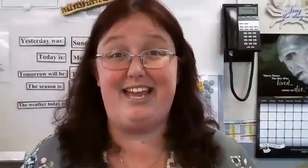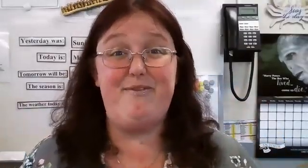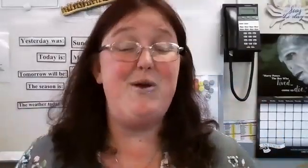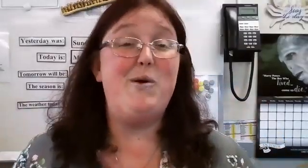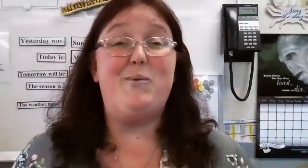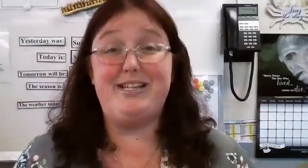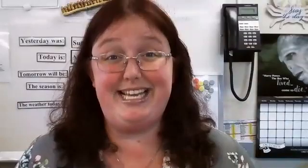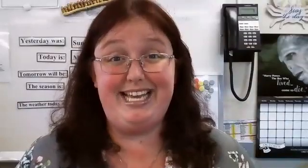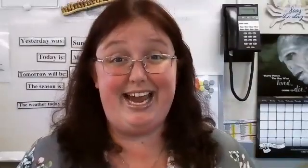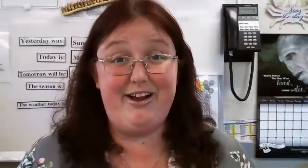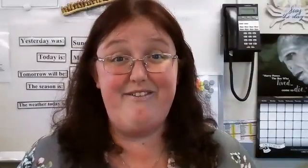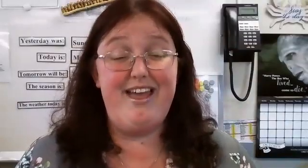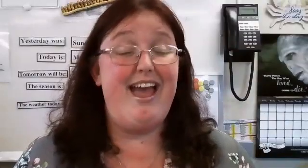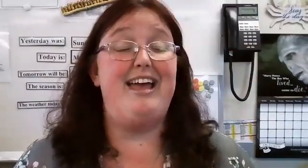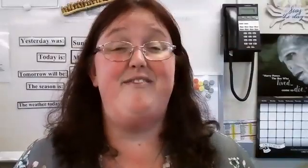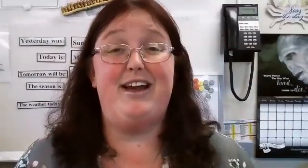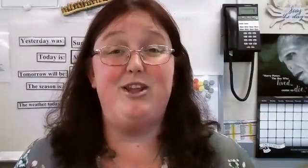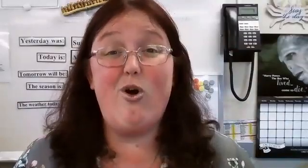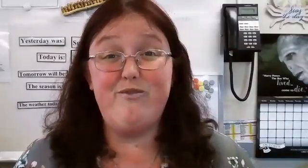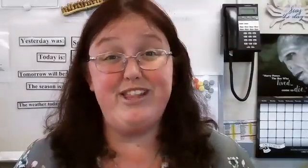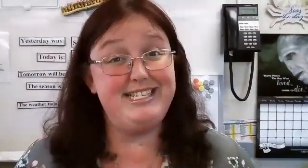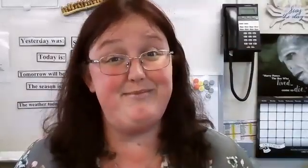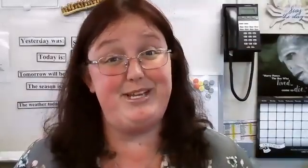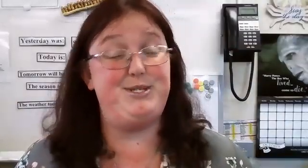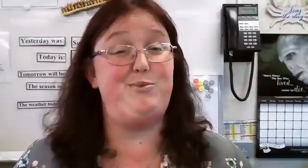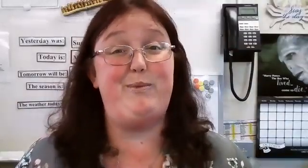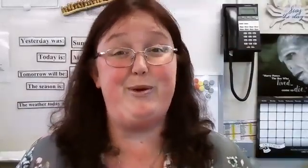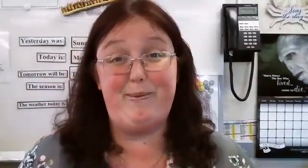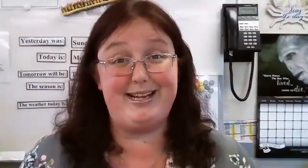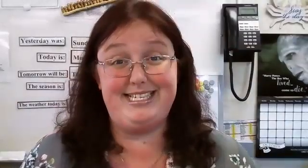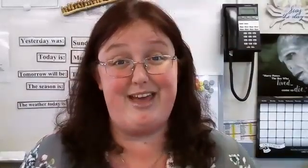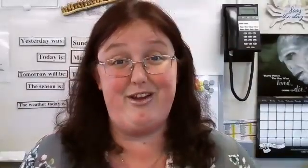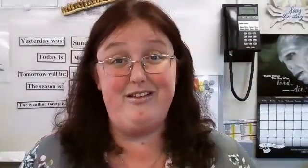safe, well taken care of, and the fact that hopefully someday soon we will be back together,